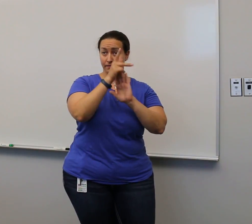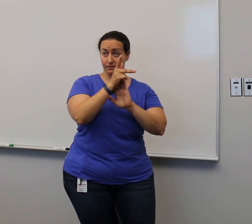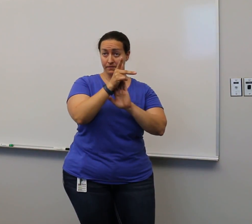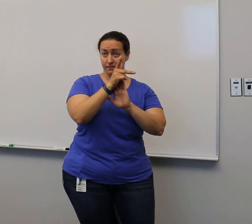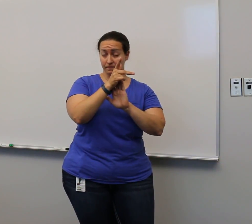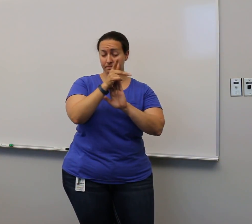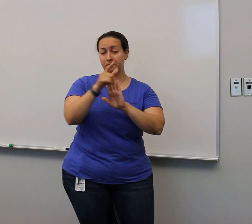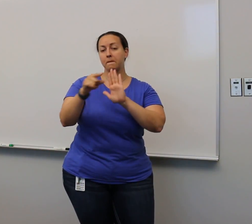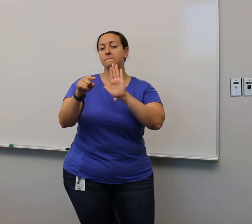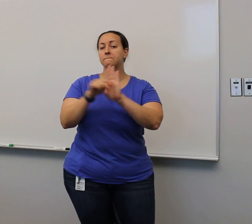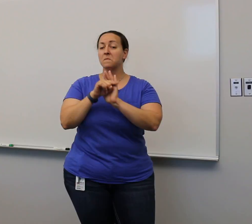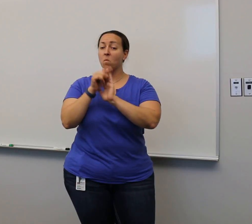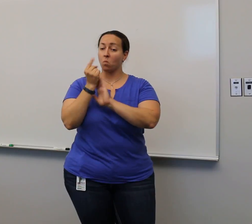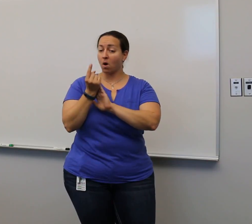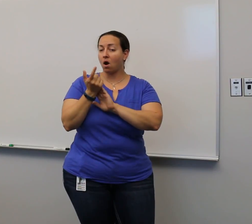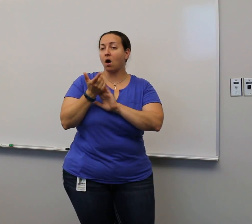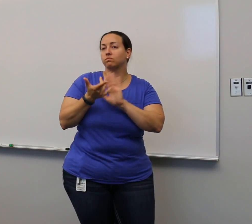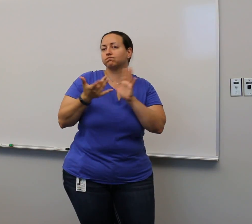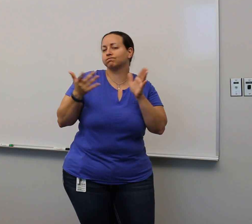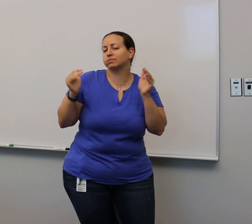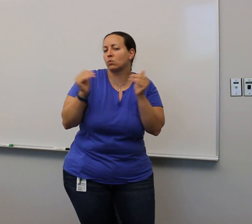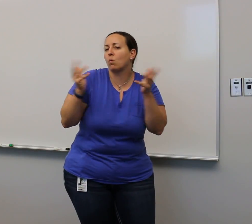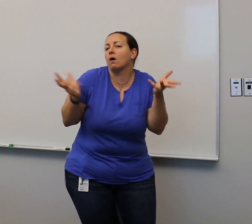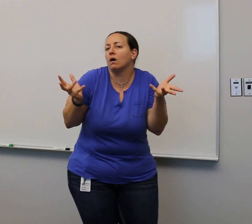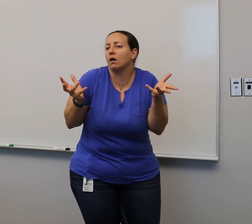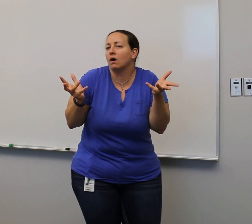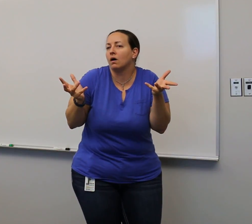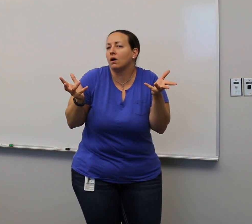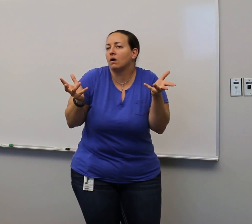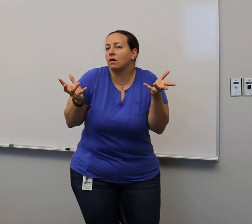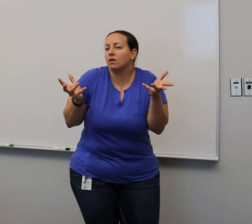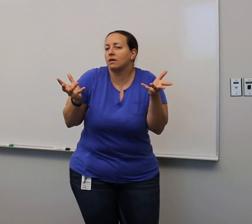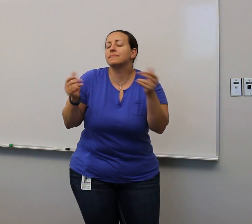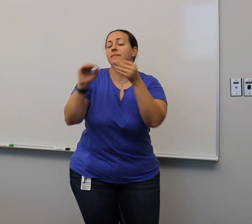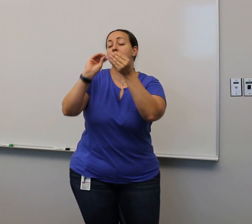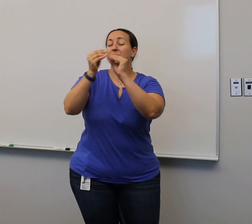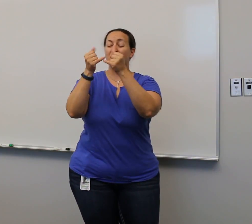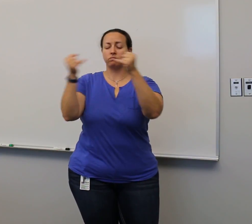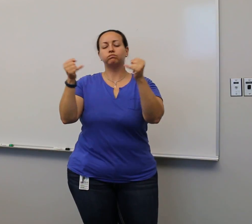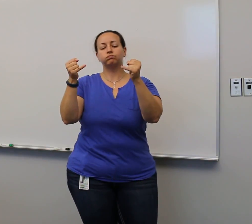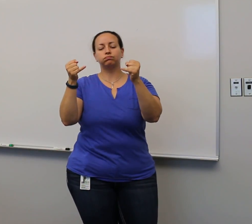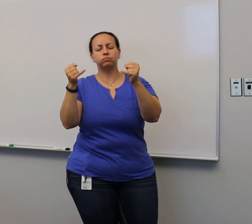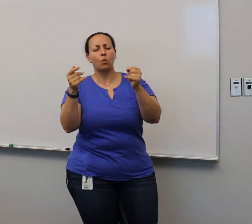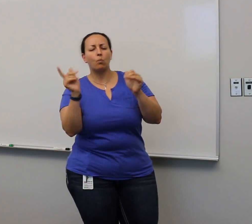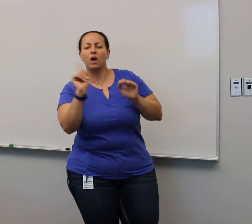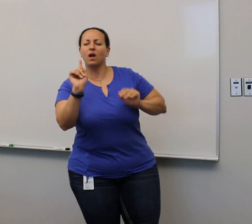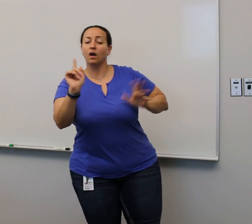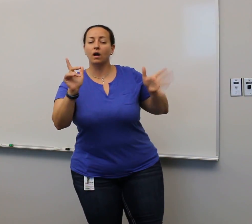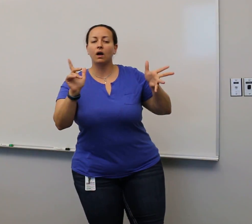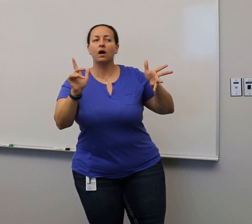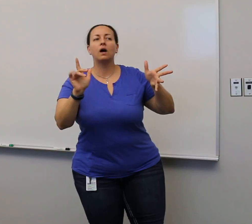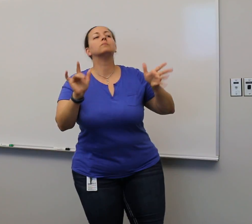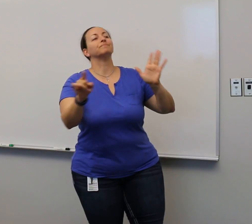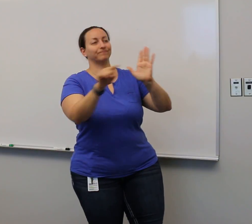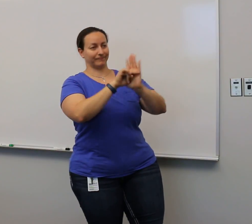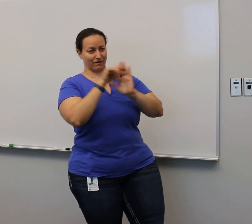think of -3 on my number line. Find it on my number line. And we said that subtraction means